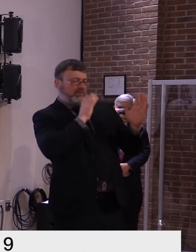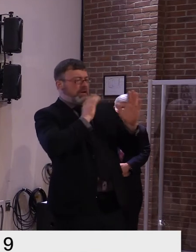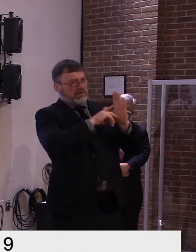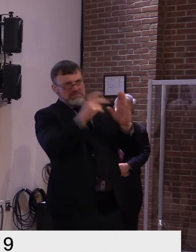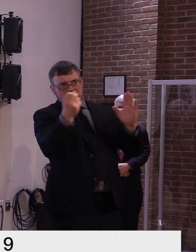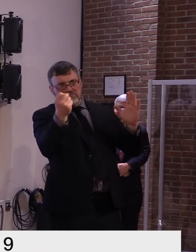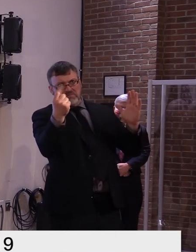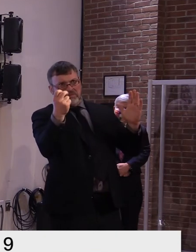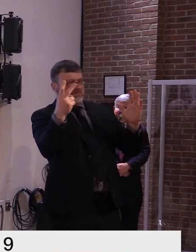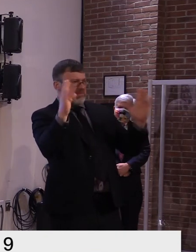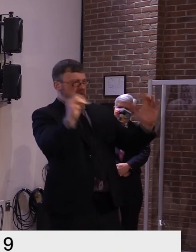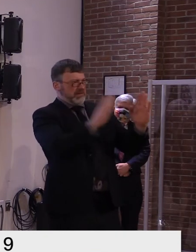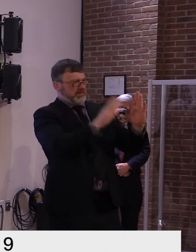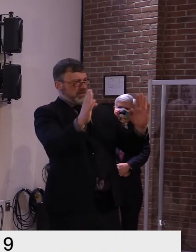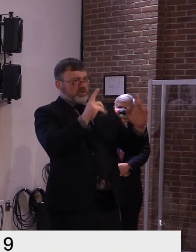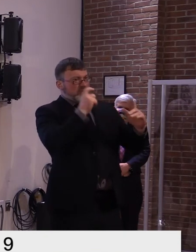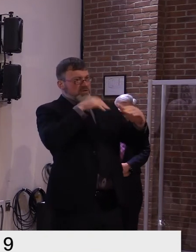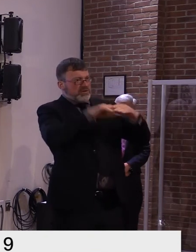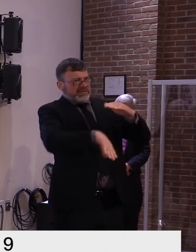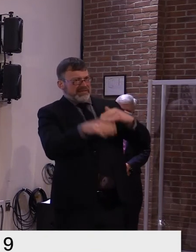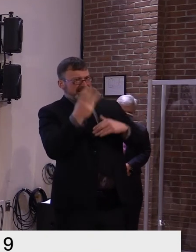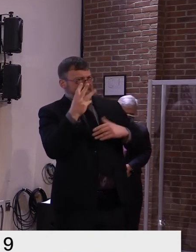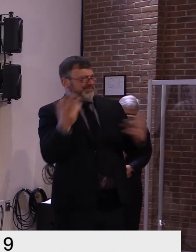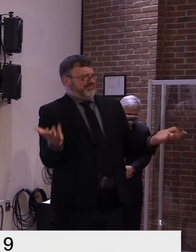if there will be a future platform,